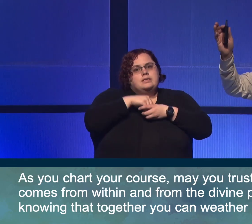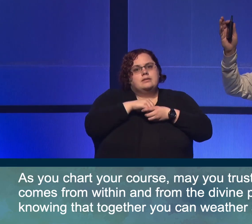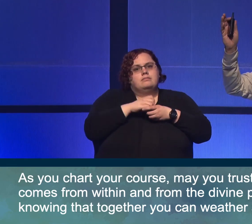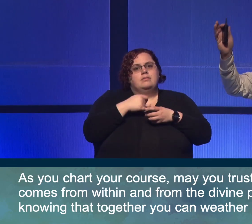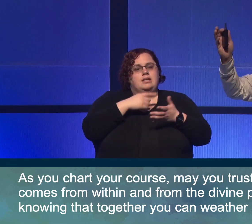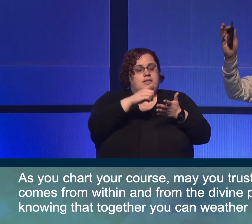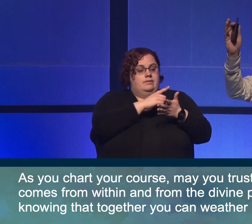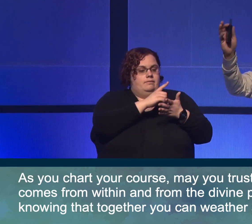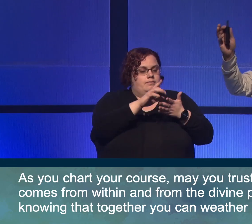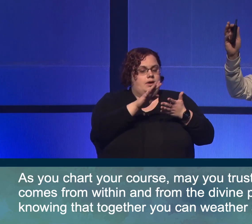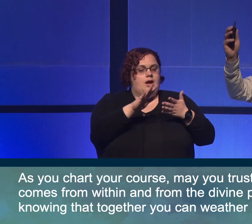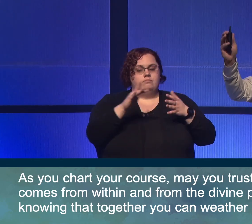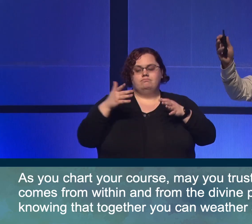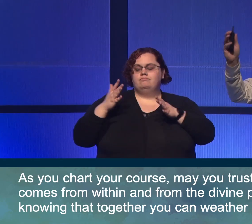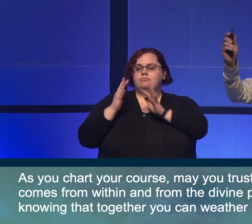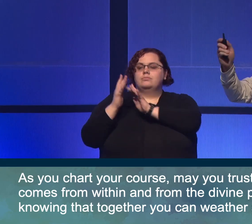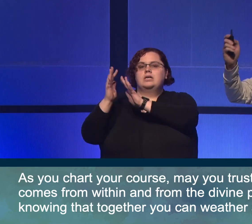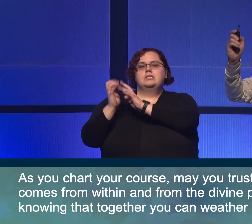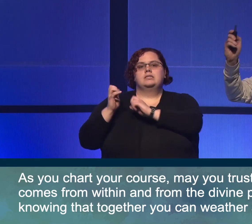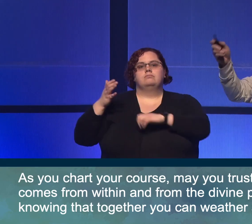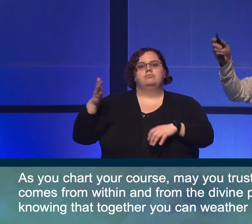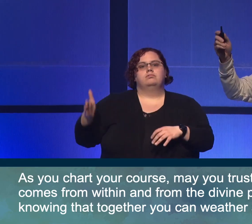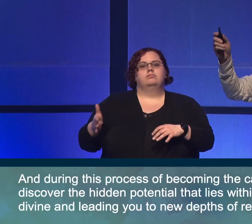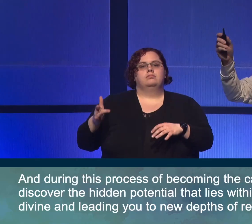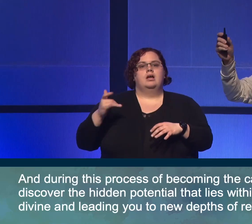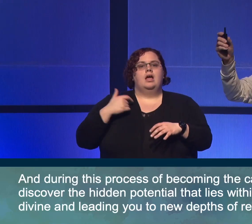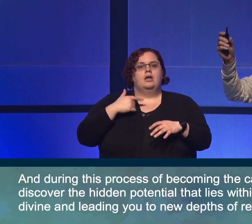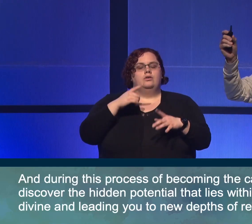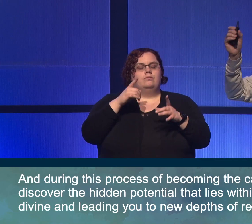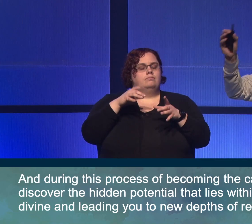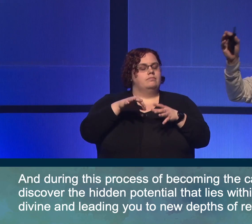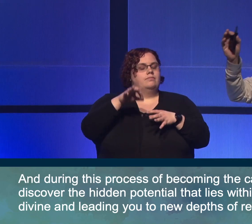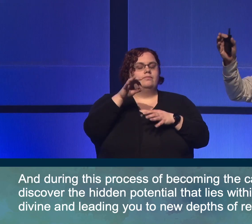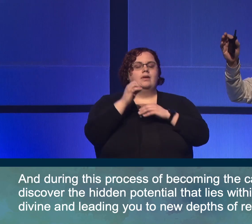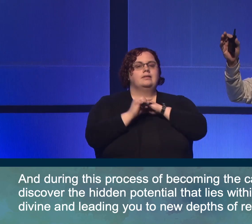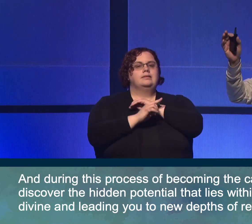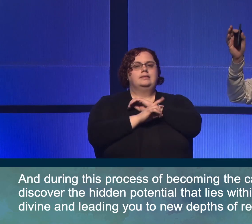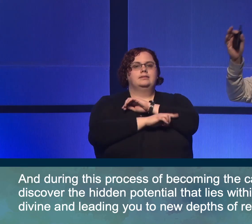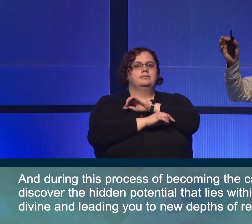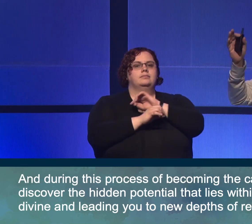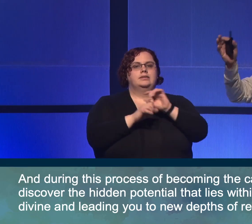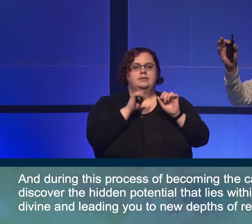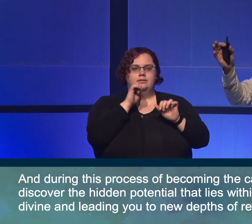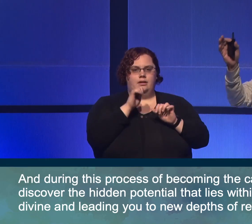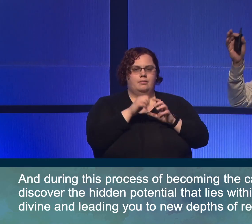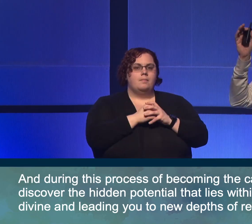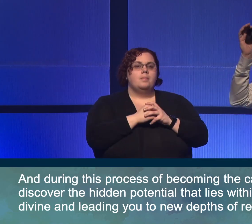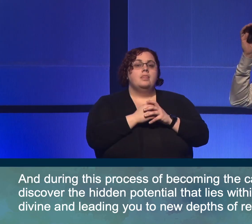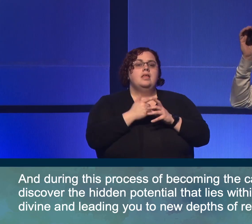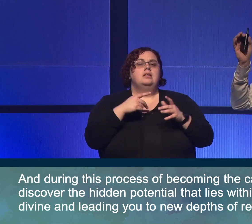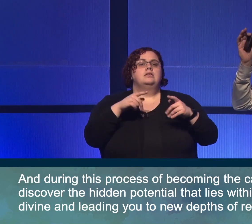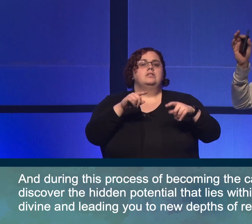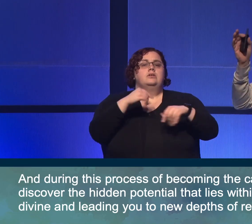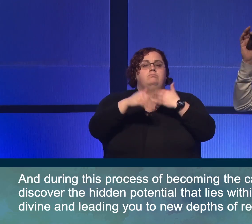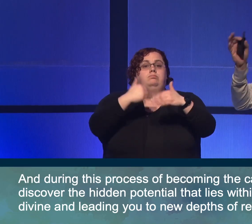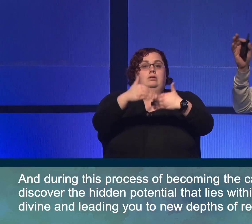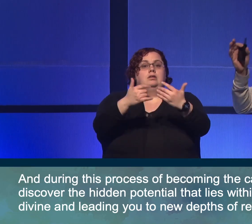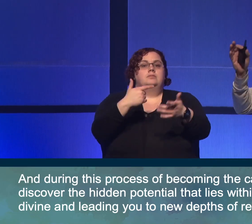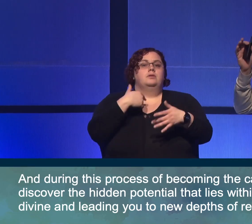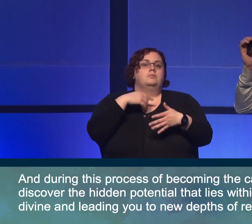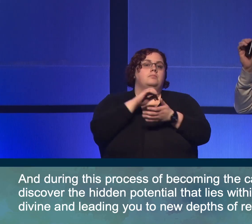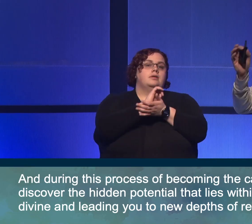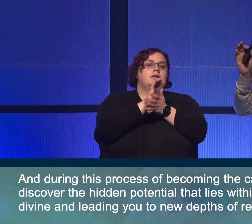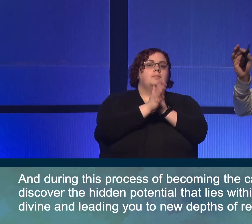presence beside you, knowing that together you can weather any tempest. And during this process of becoming the captain of your life, may you discover the